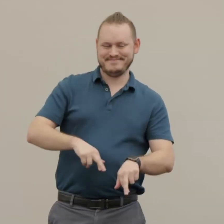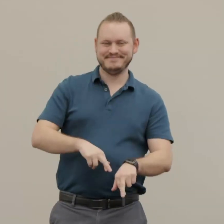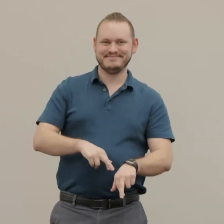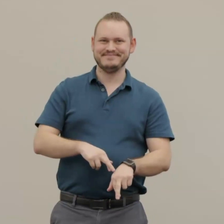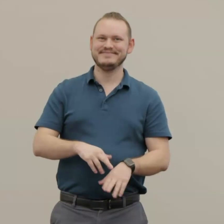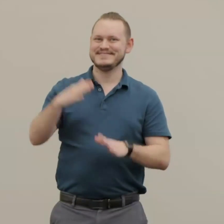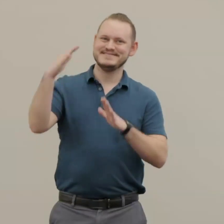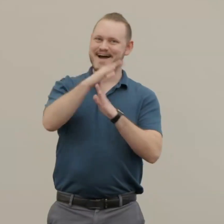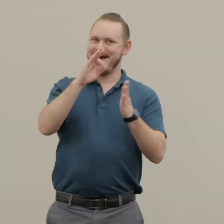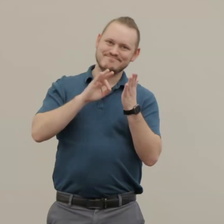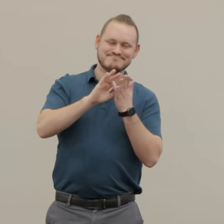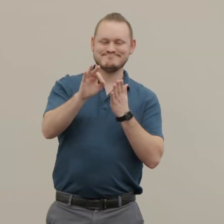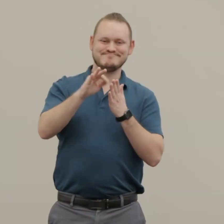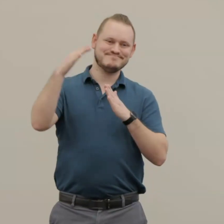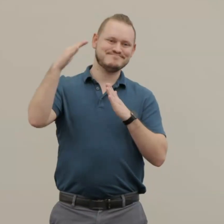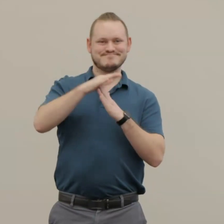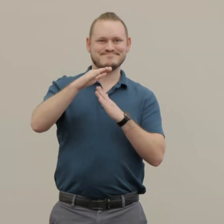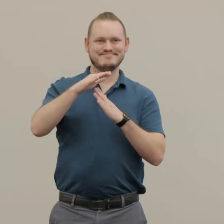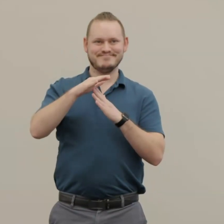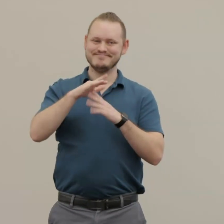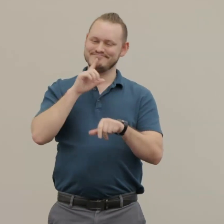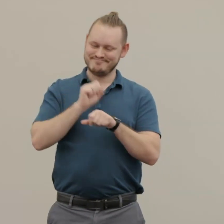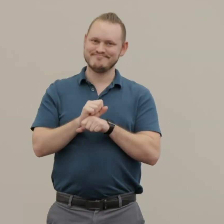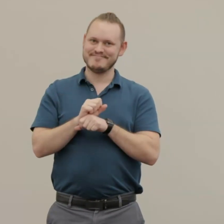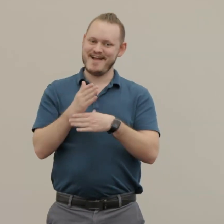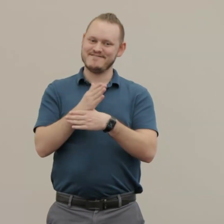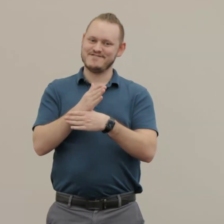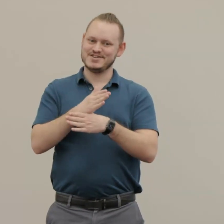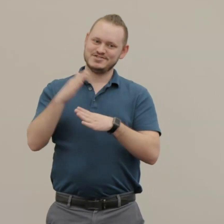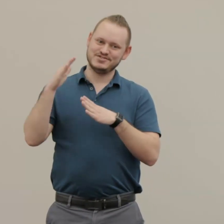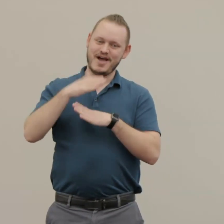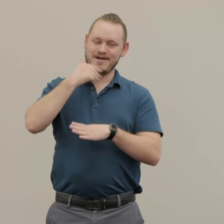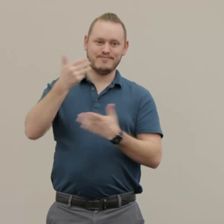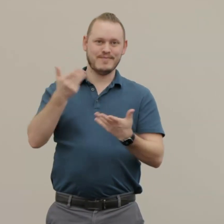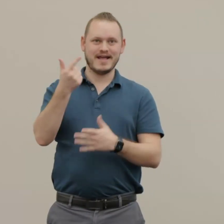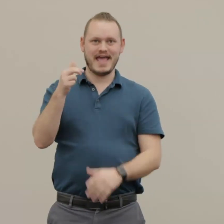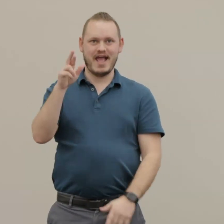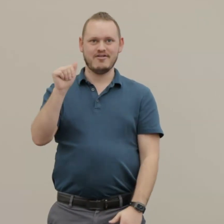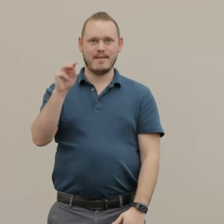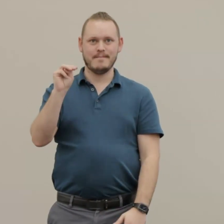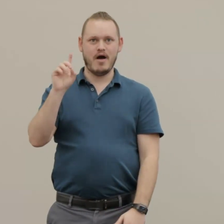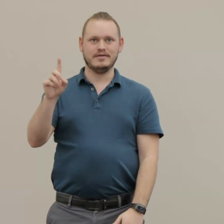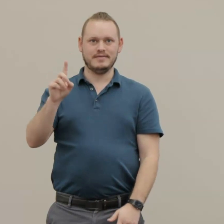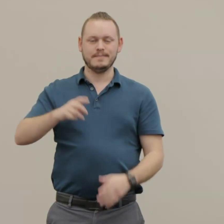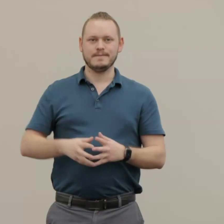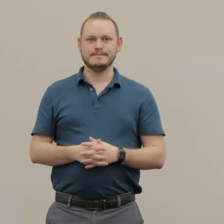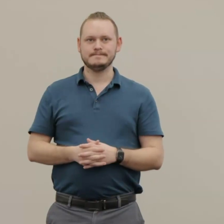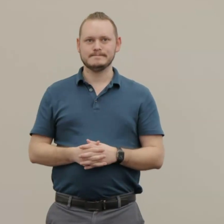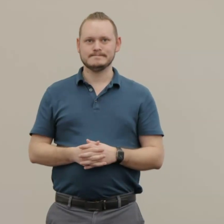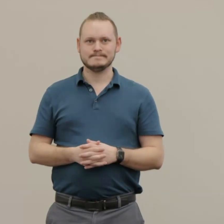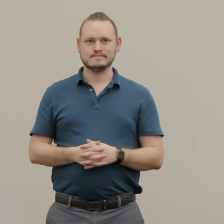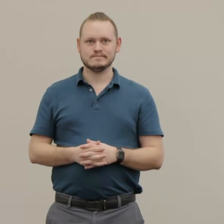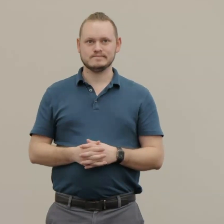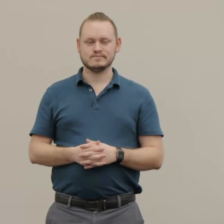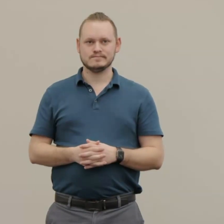top rated font, indeed, on average, was Garamond. But